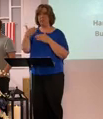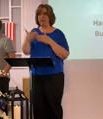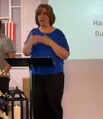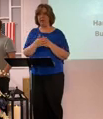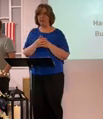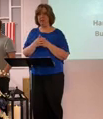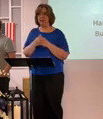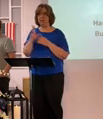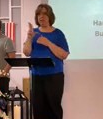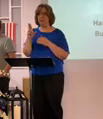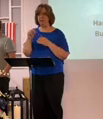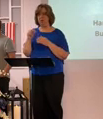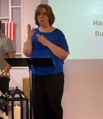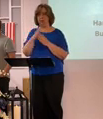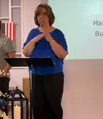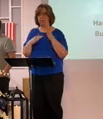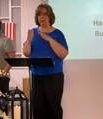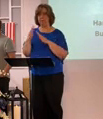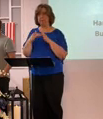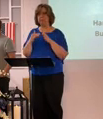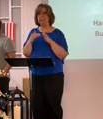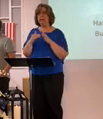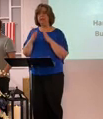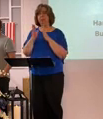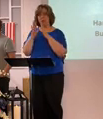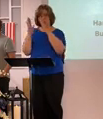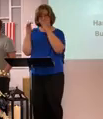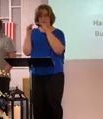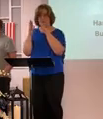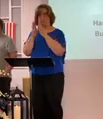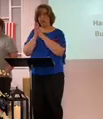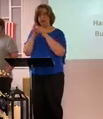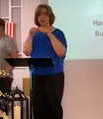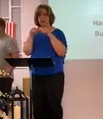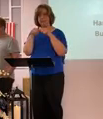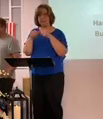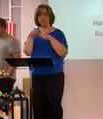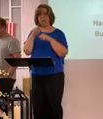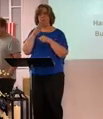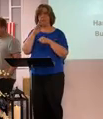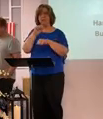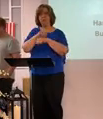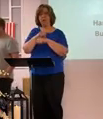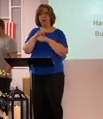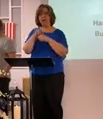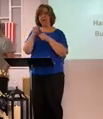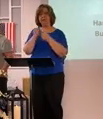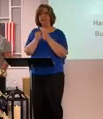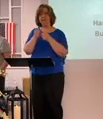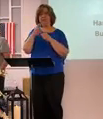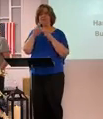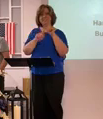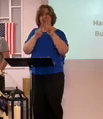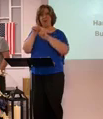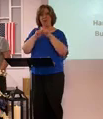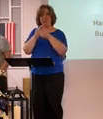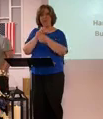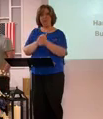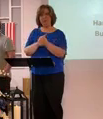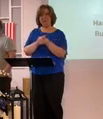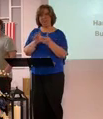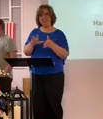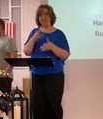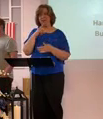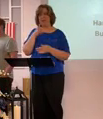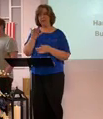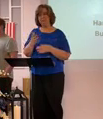or anything. We're just hoping that he continues being the rock star that the nurses call him as he is, because he is doing so well.